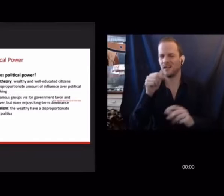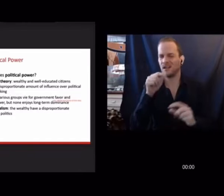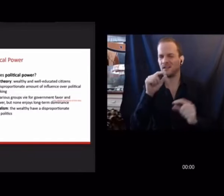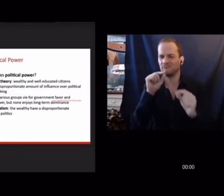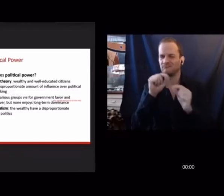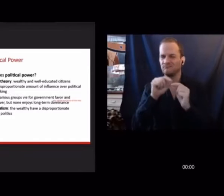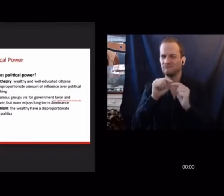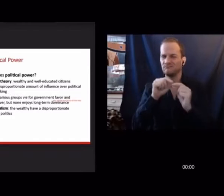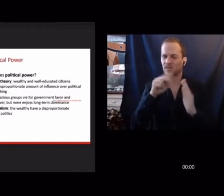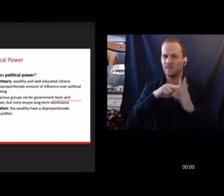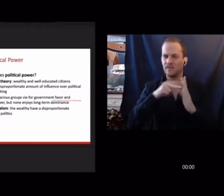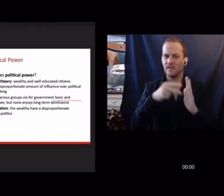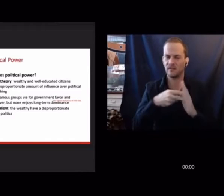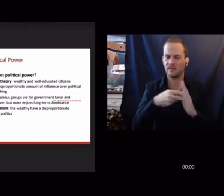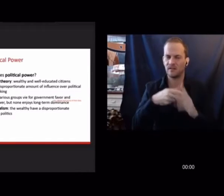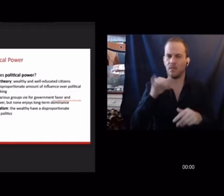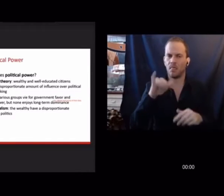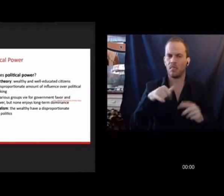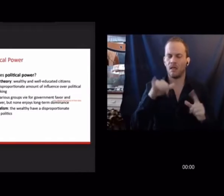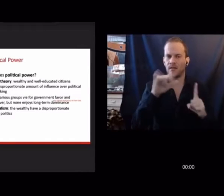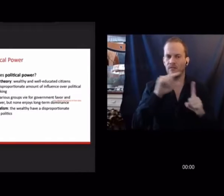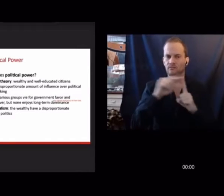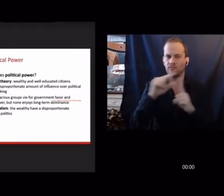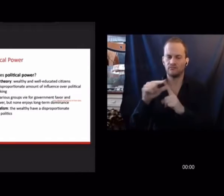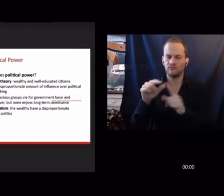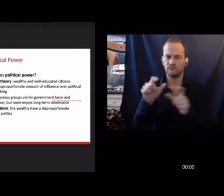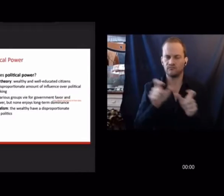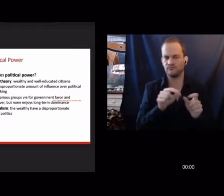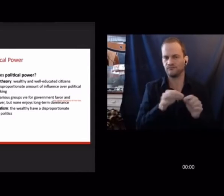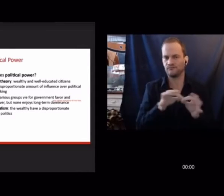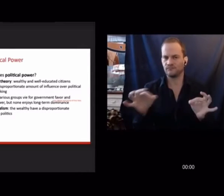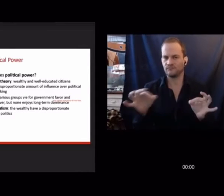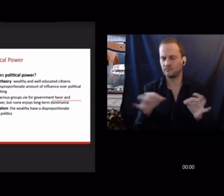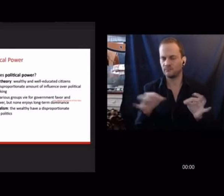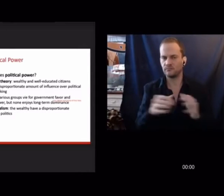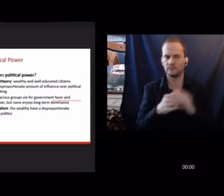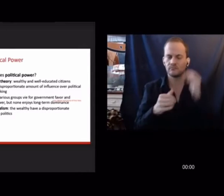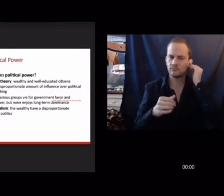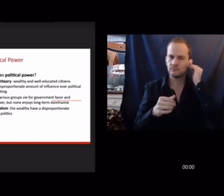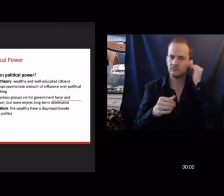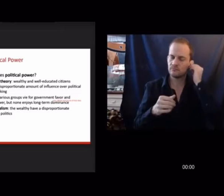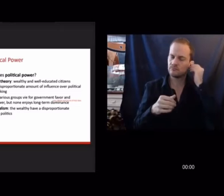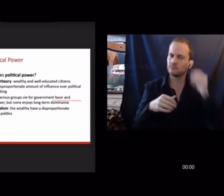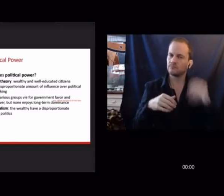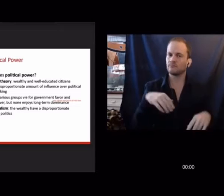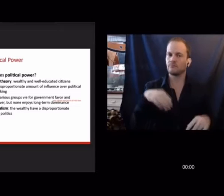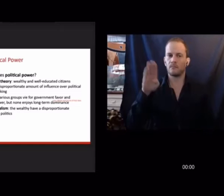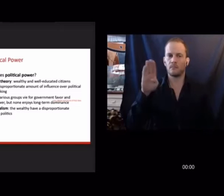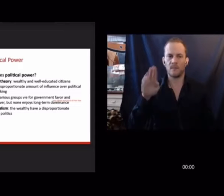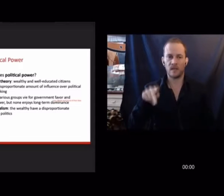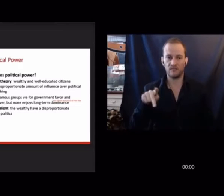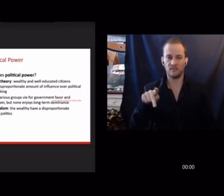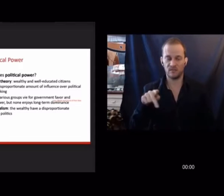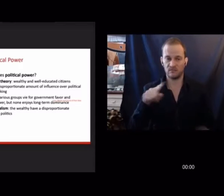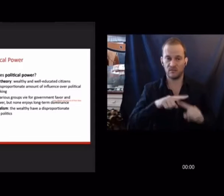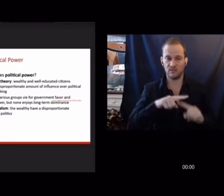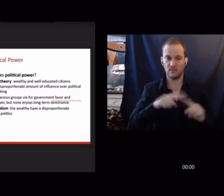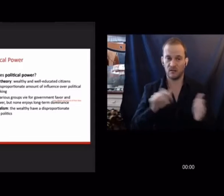identical to the ruling elite theory. What's different about biased pluralism? I think it's a mashup